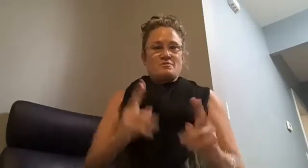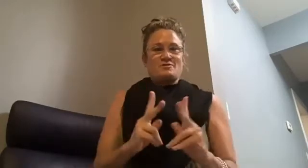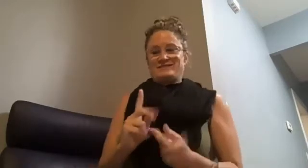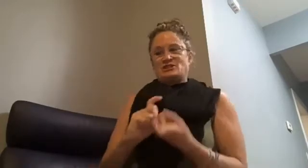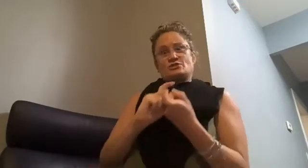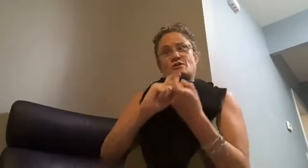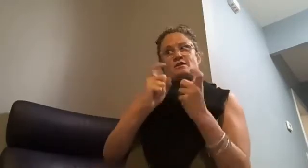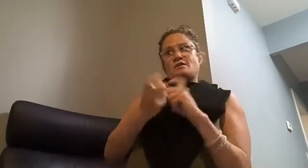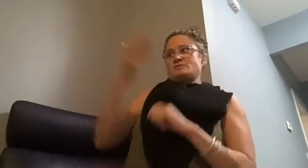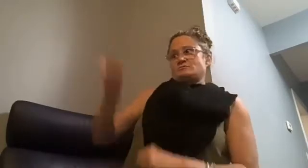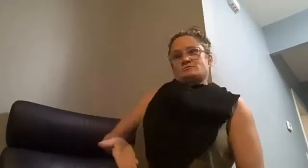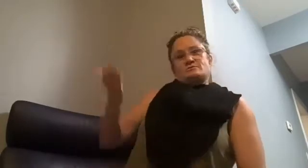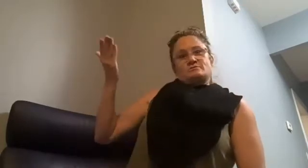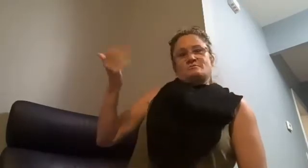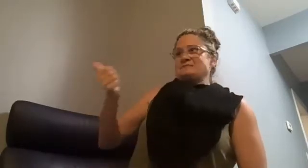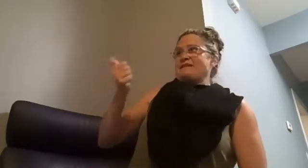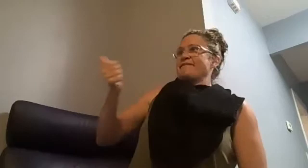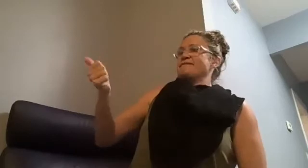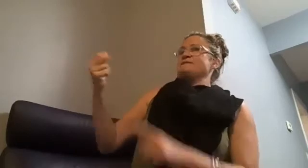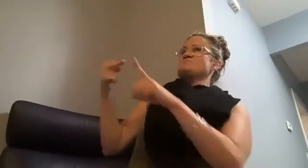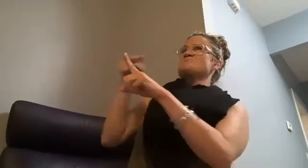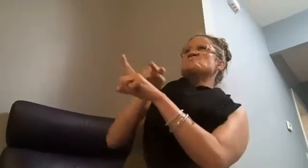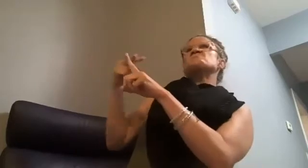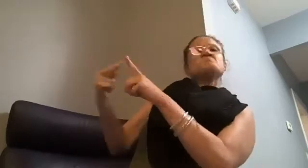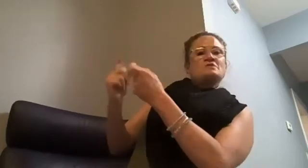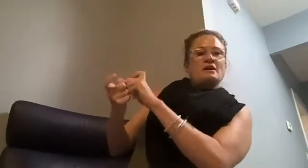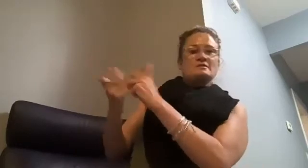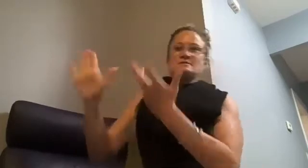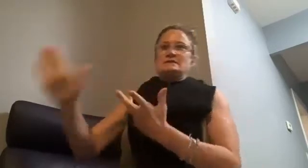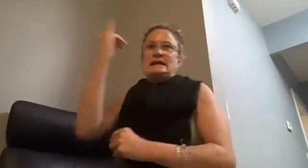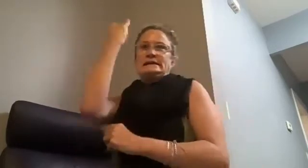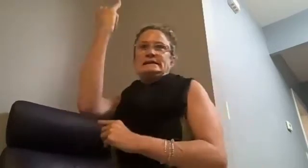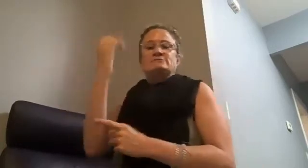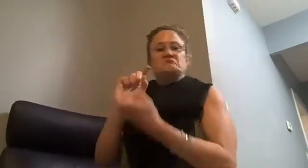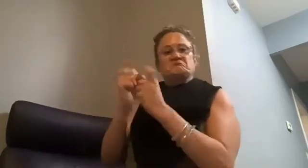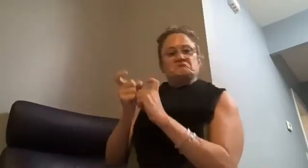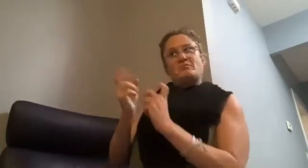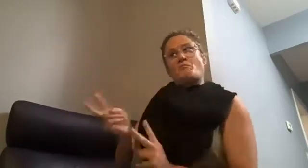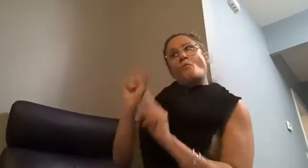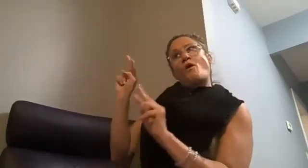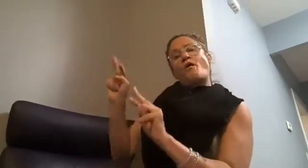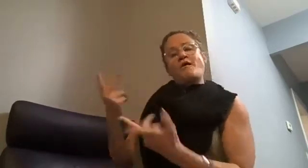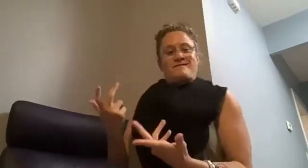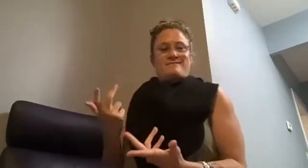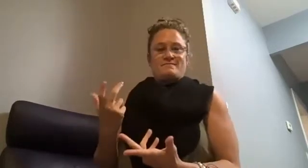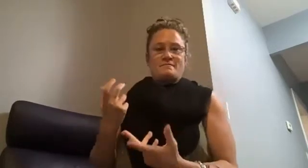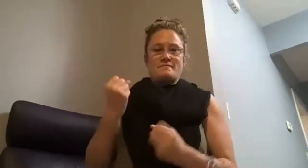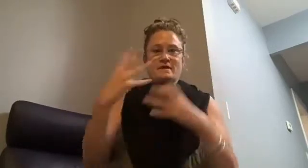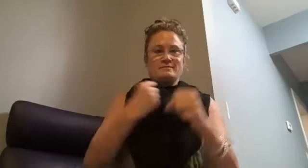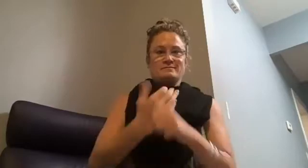person, like see his own perceptions on things, his own ideas. Years ago, there was this kind of controversy going